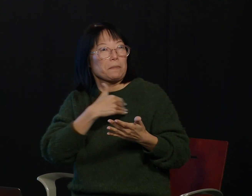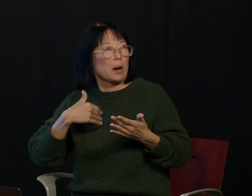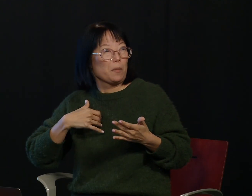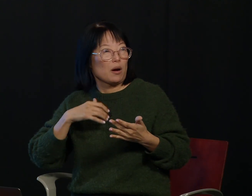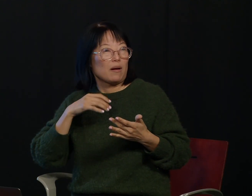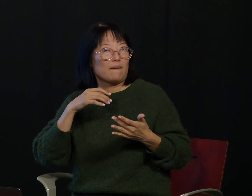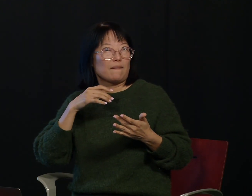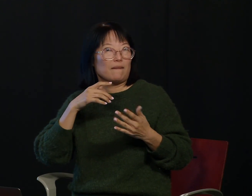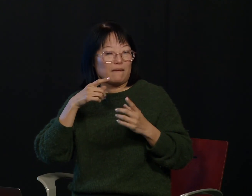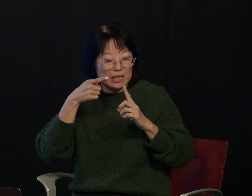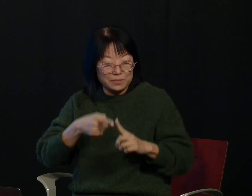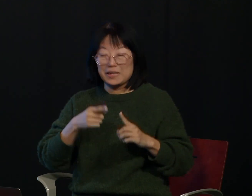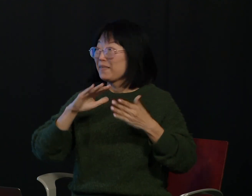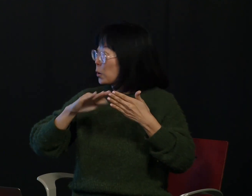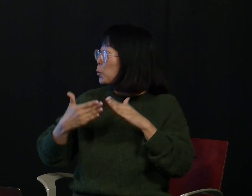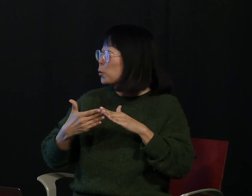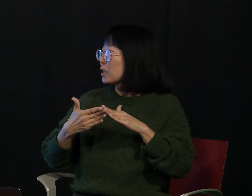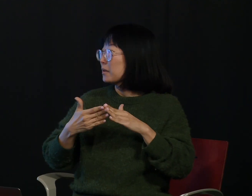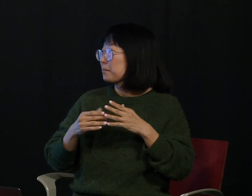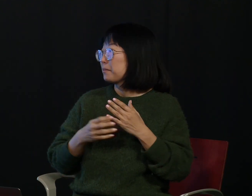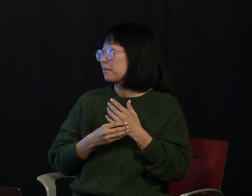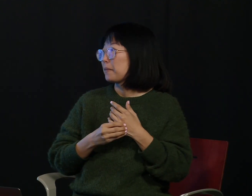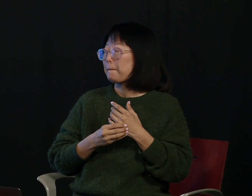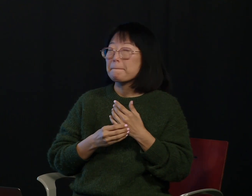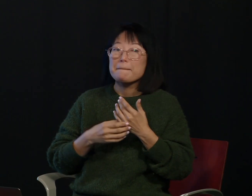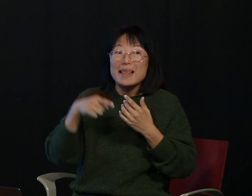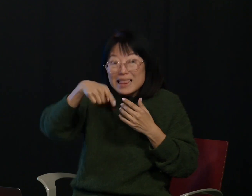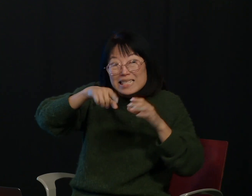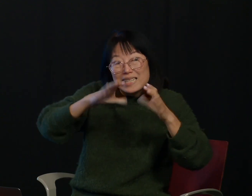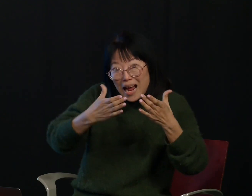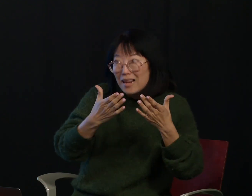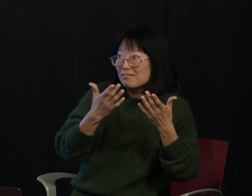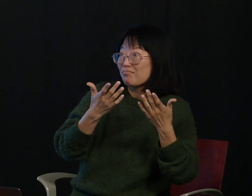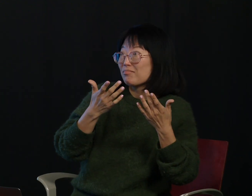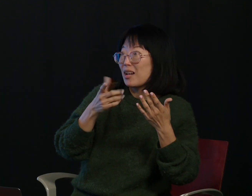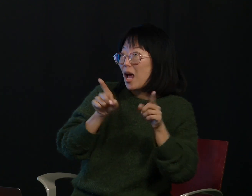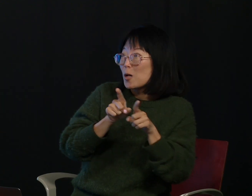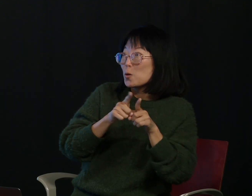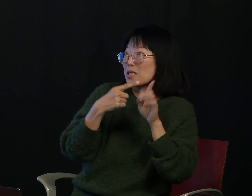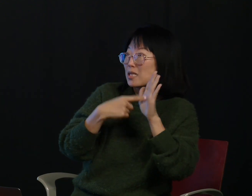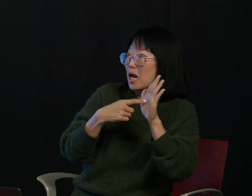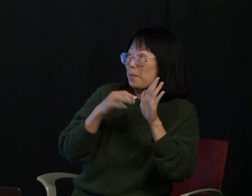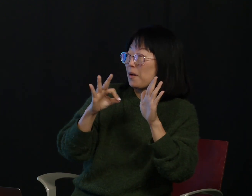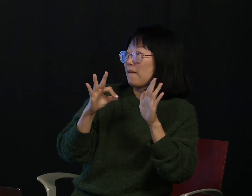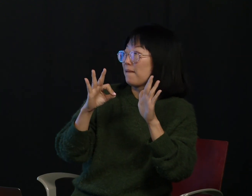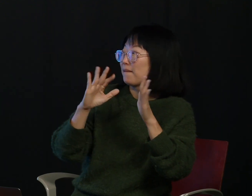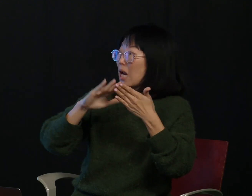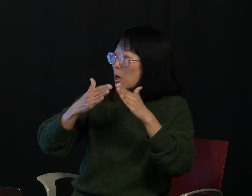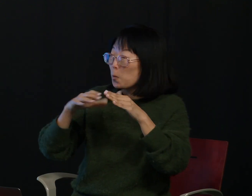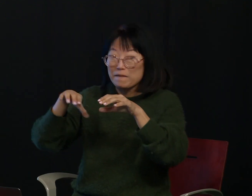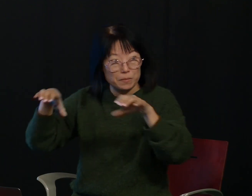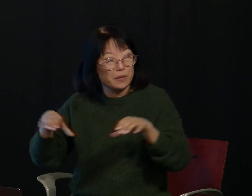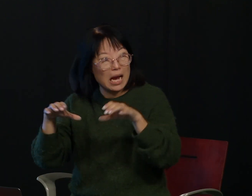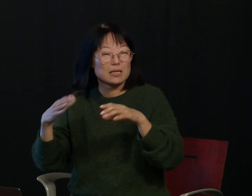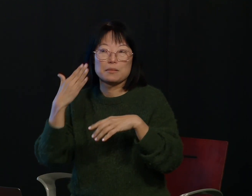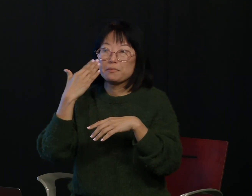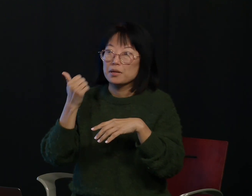a member of a specific community. This class, for example, is an example of a community of practice